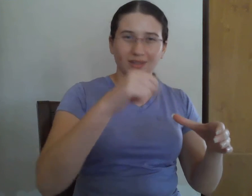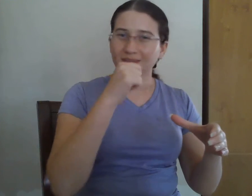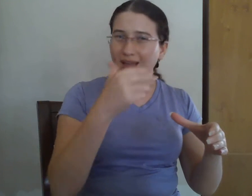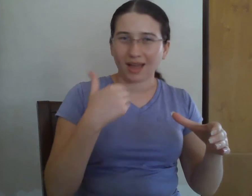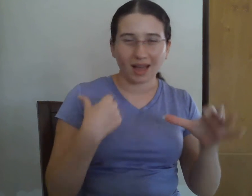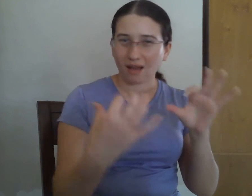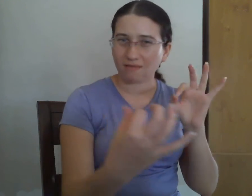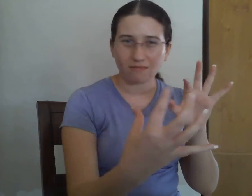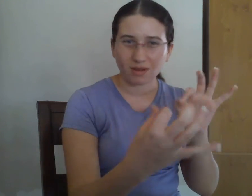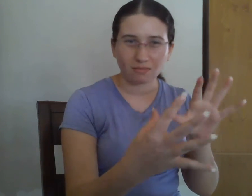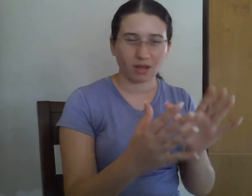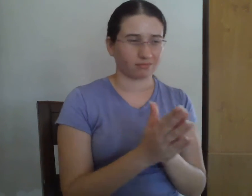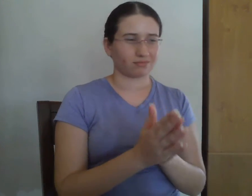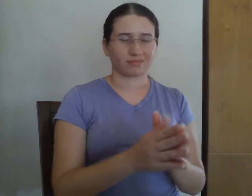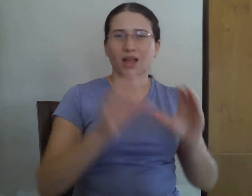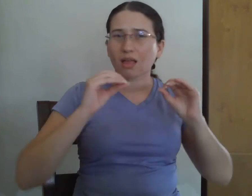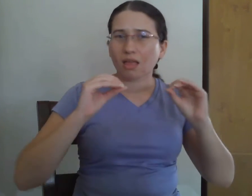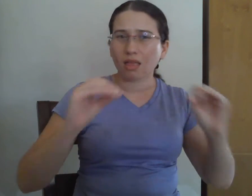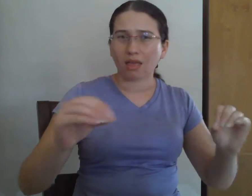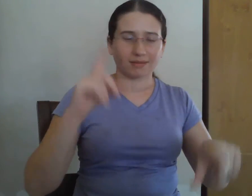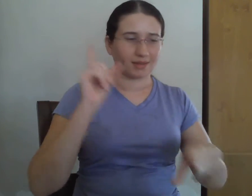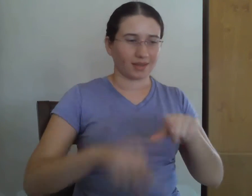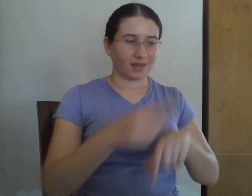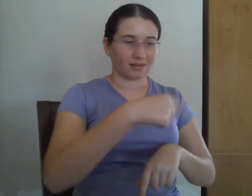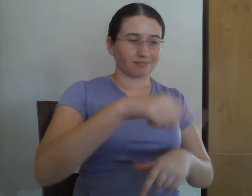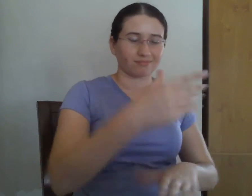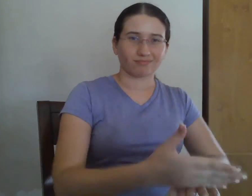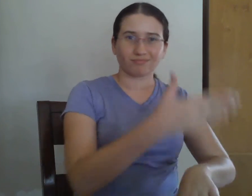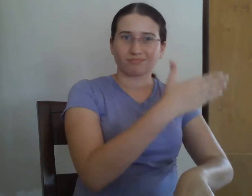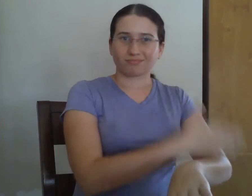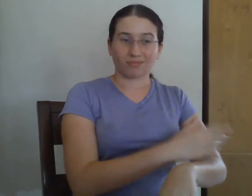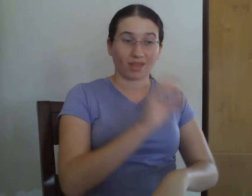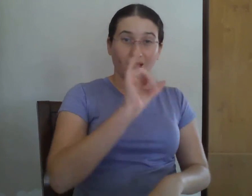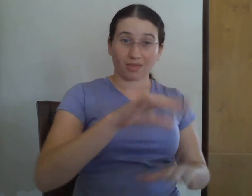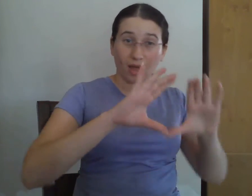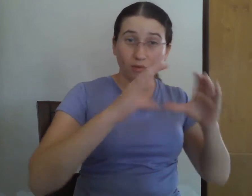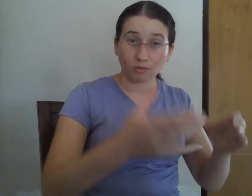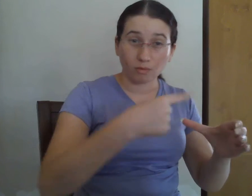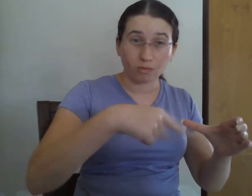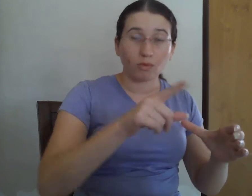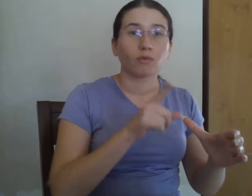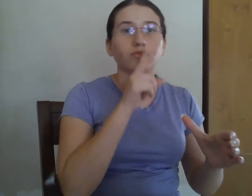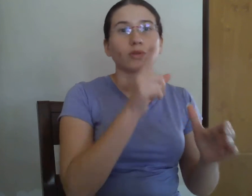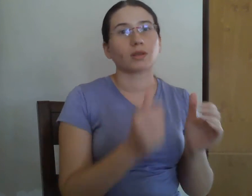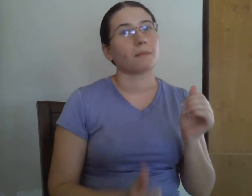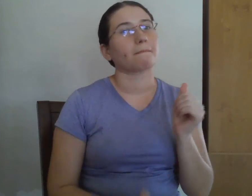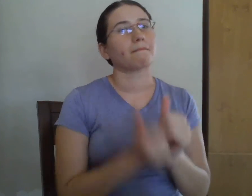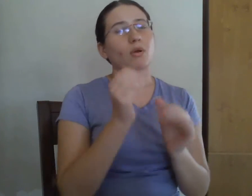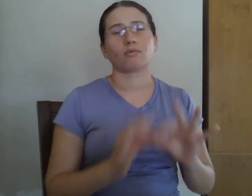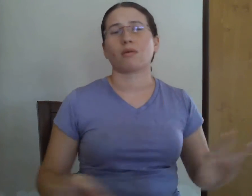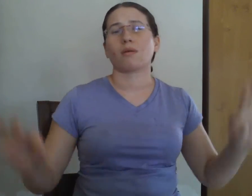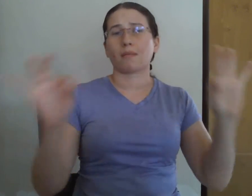their jobs better. And these people have one of the most important jobs in the world. I'm talking about